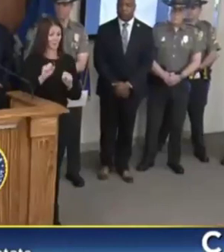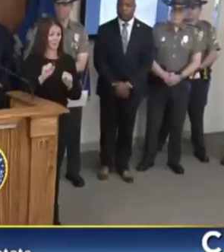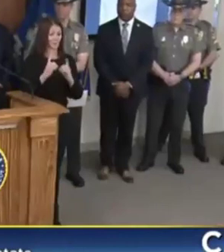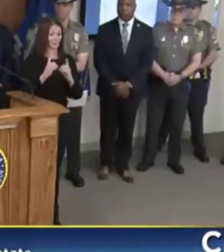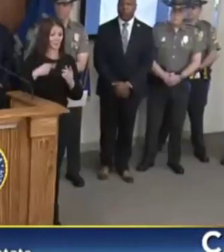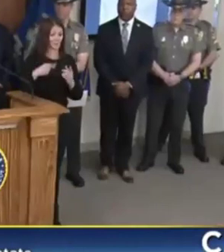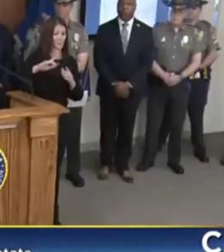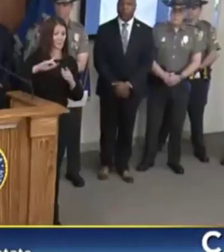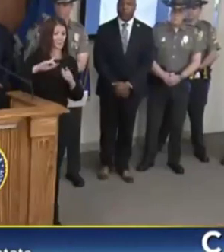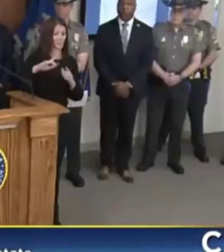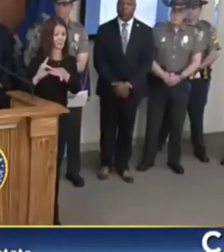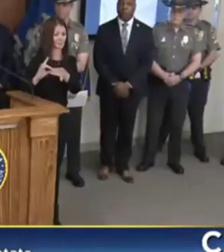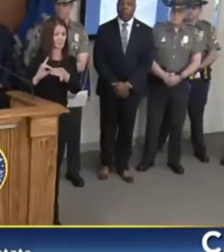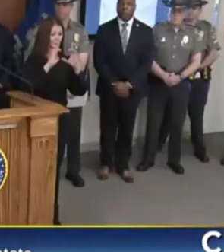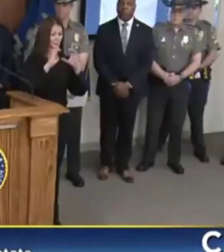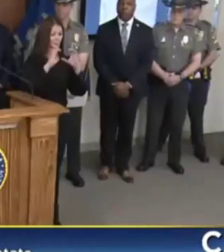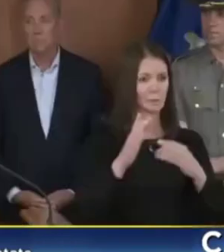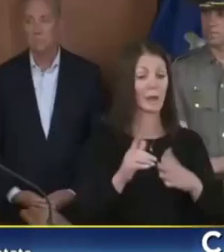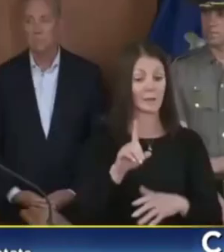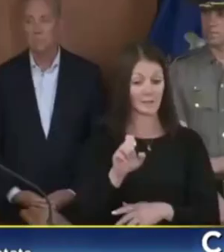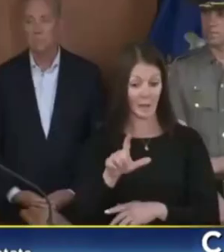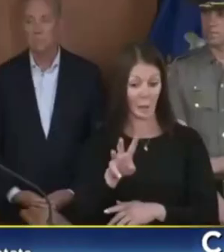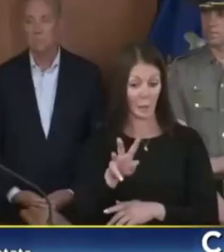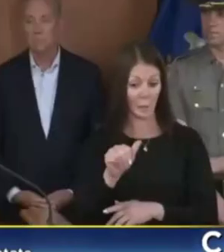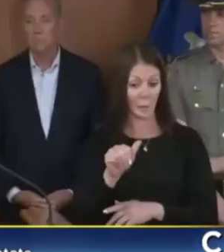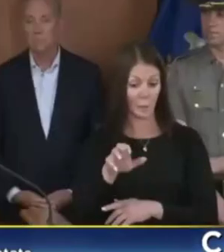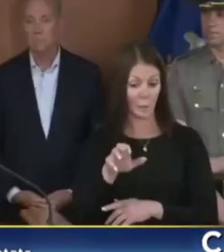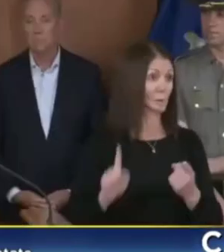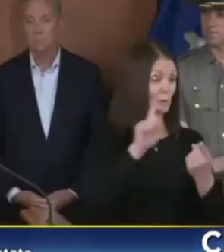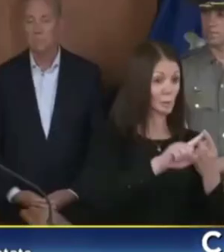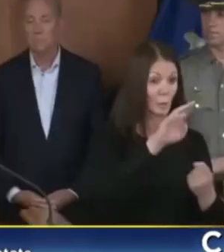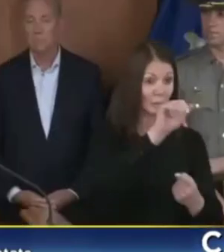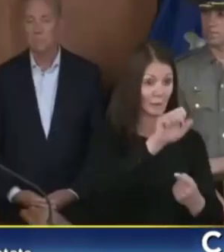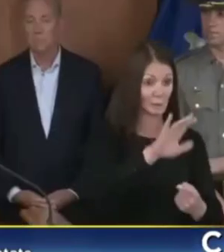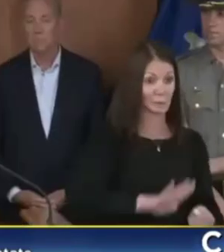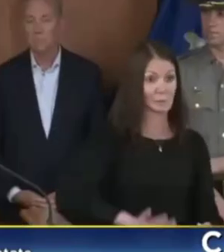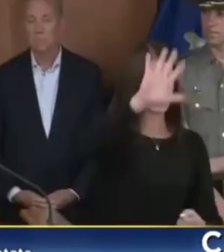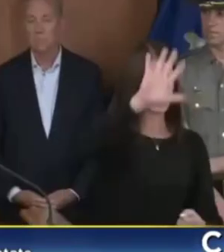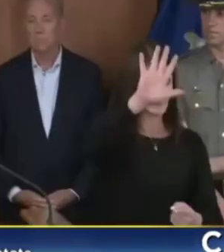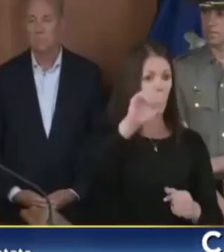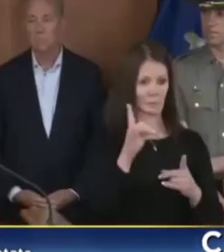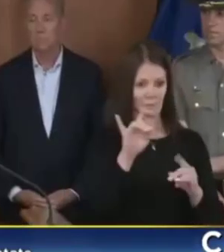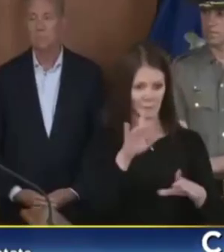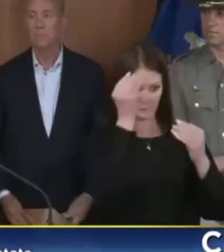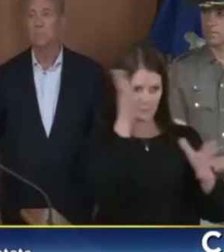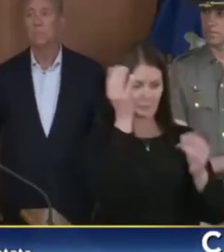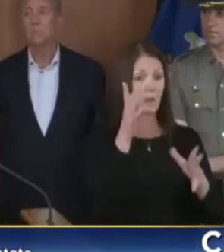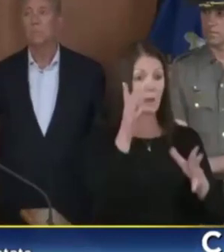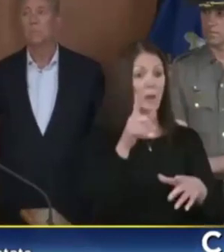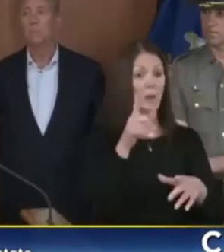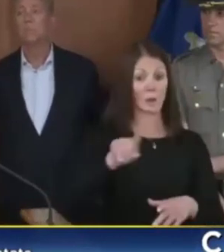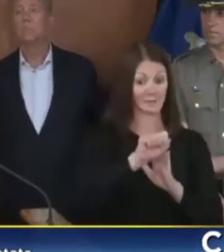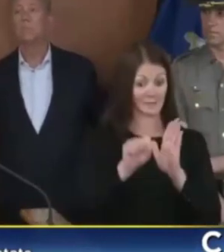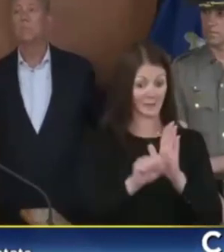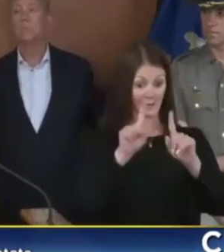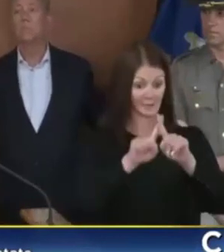been in communication all the way down to Delaware, all the way up through Massachusetts, telling, and they've been putting message boards in their states, telling truckers